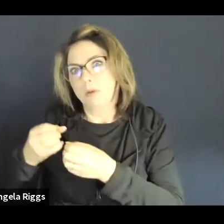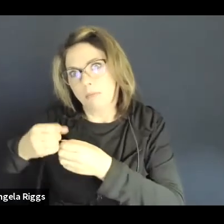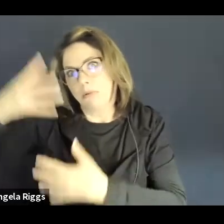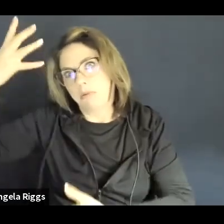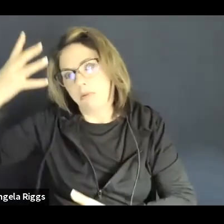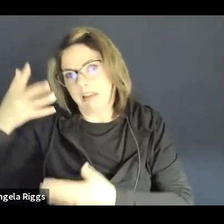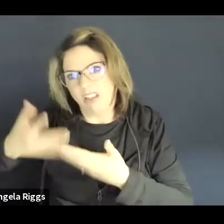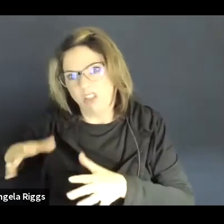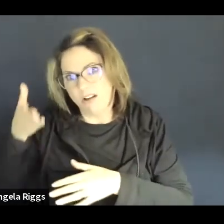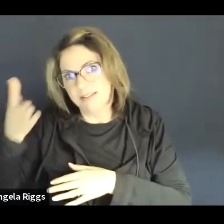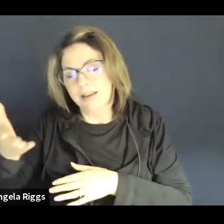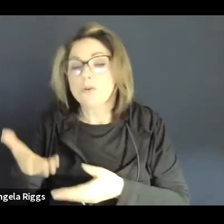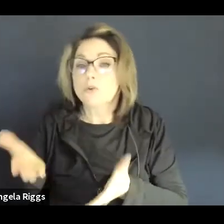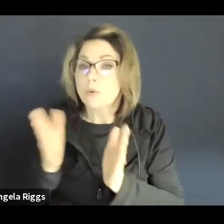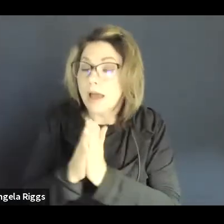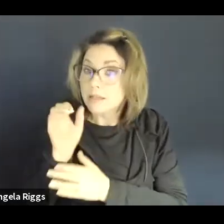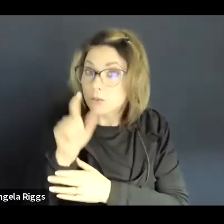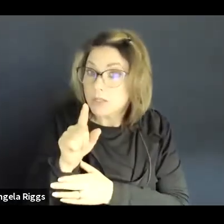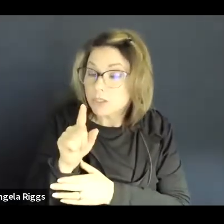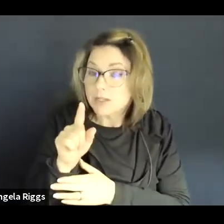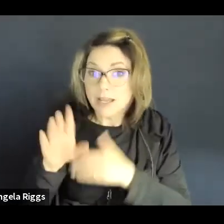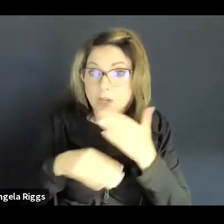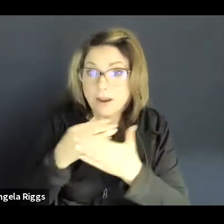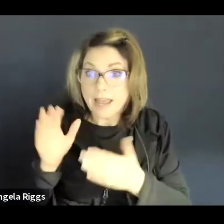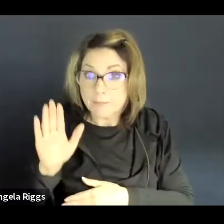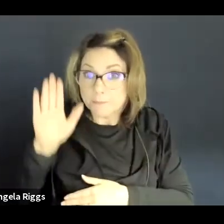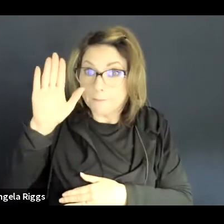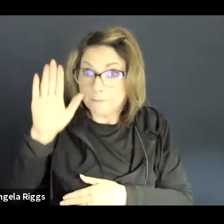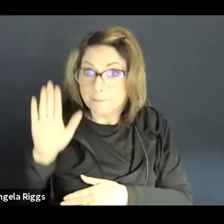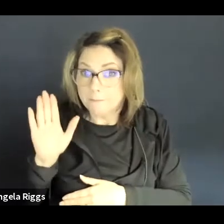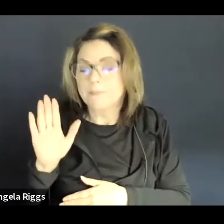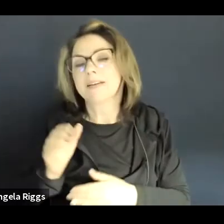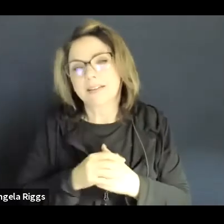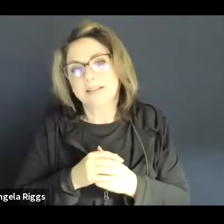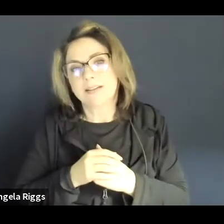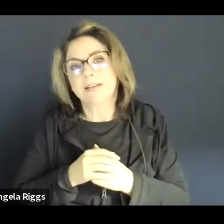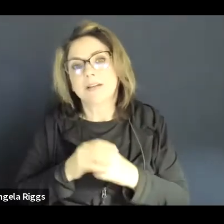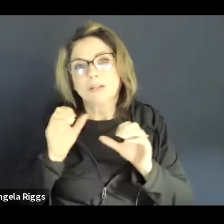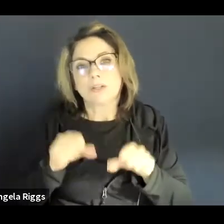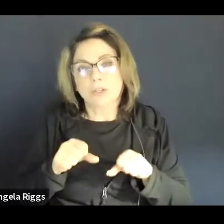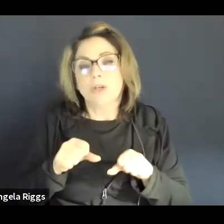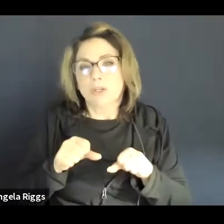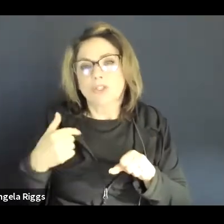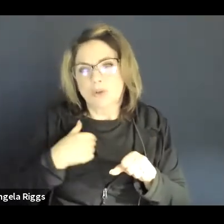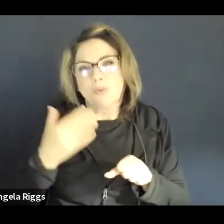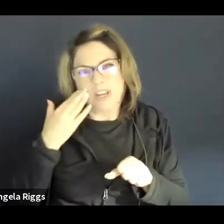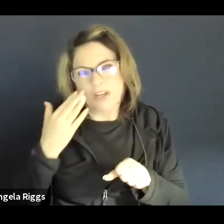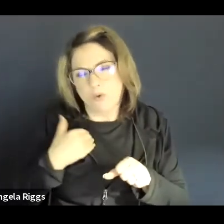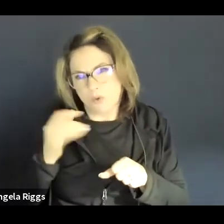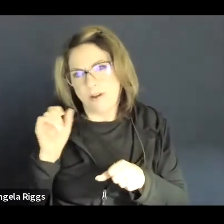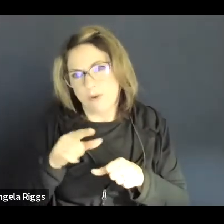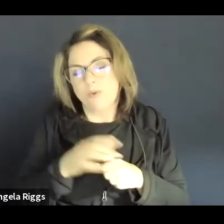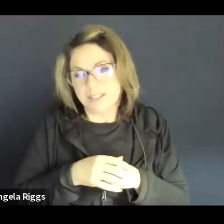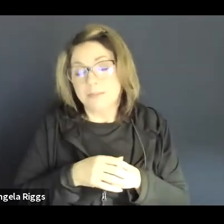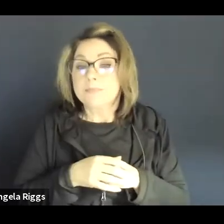make a comment, you can also select the hand option on the menu bar that allows us to know you have a question.